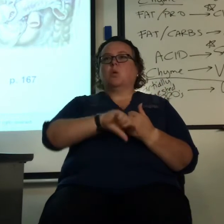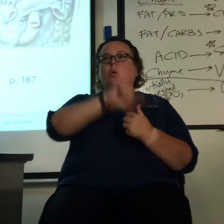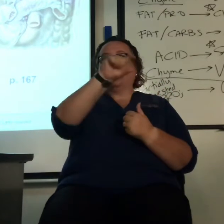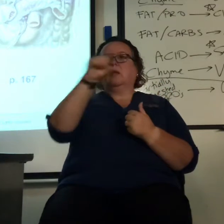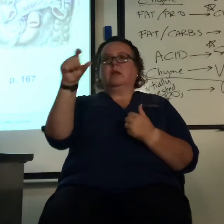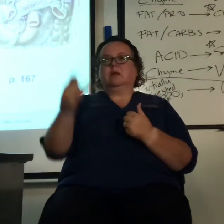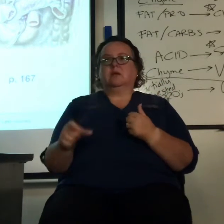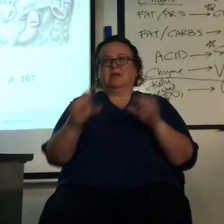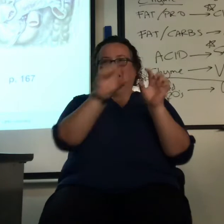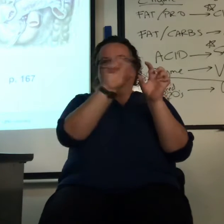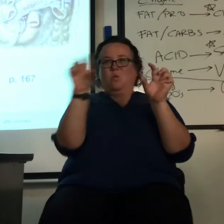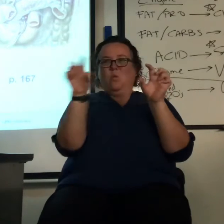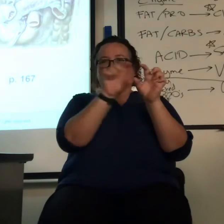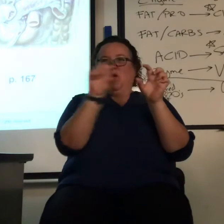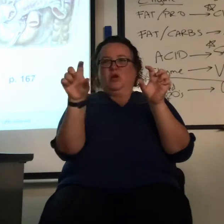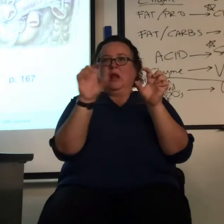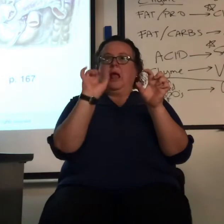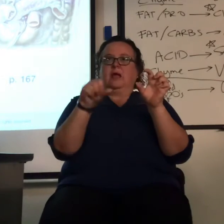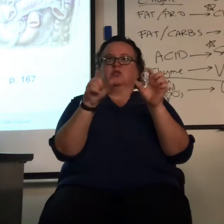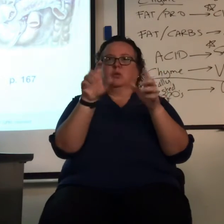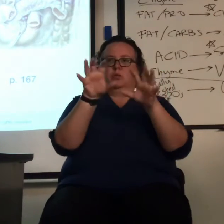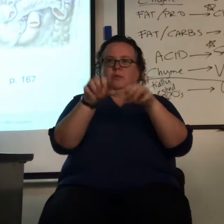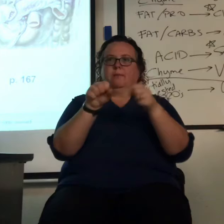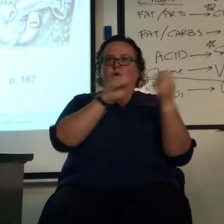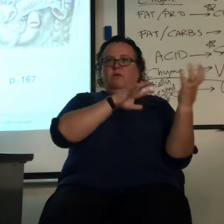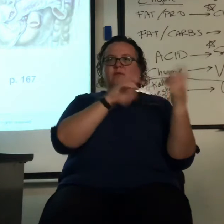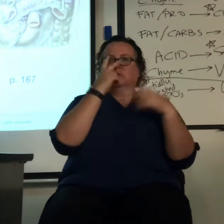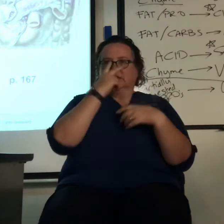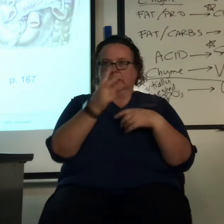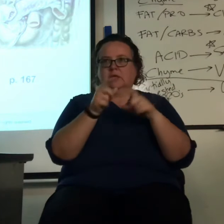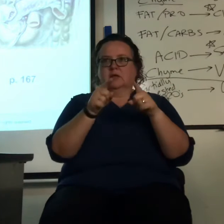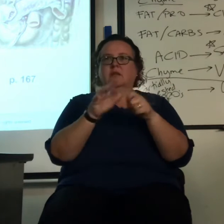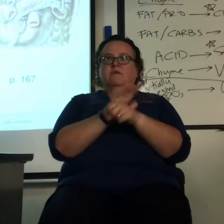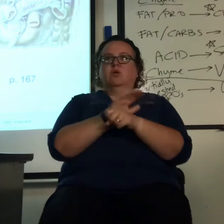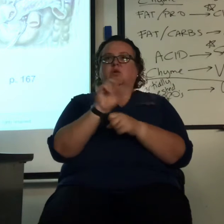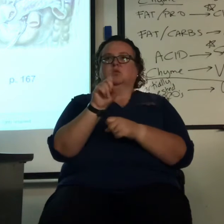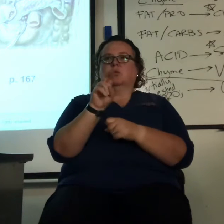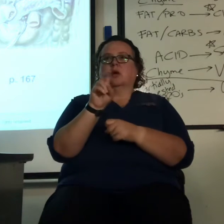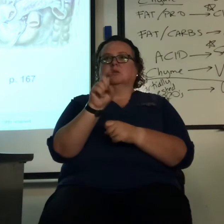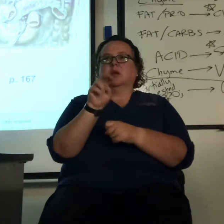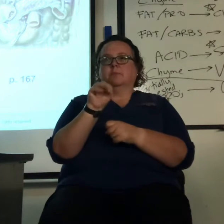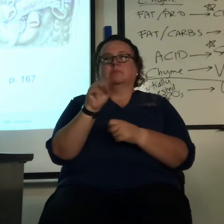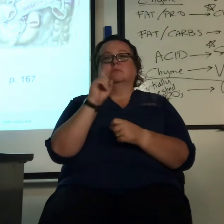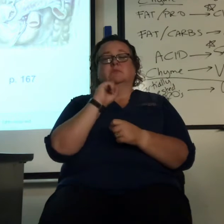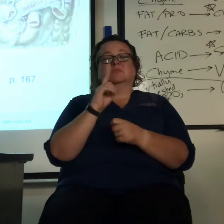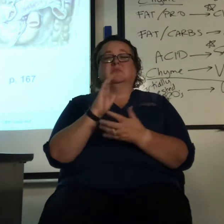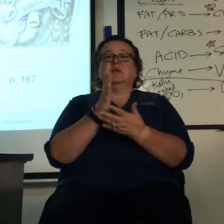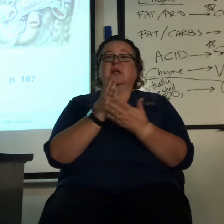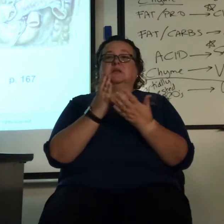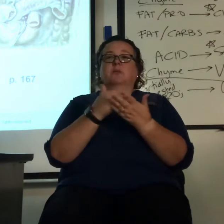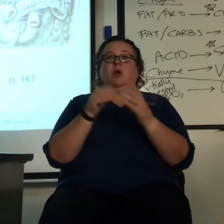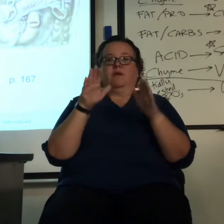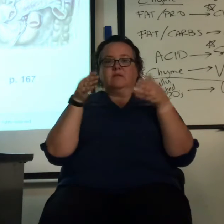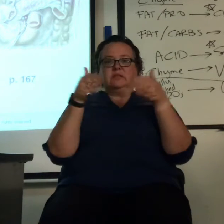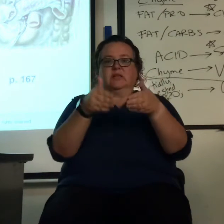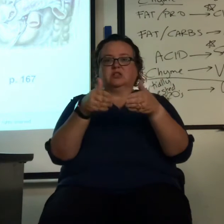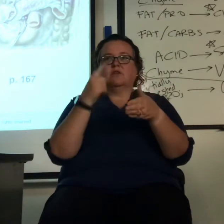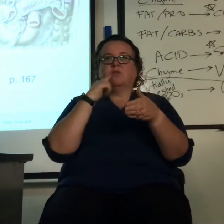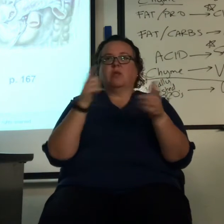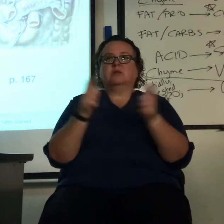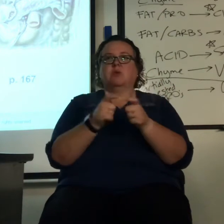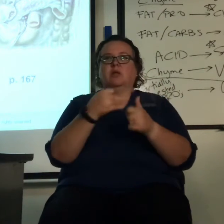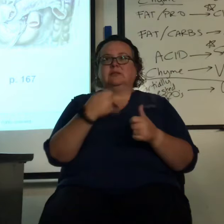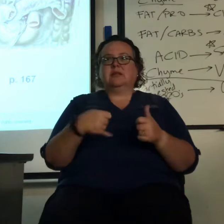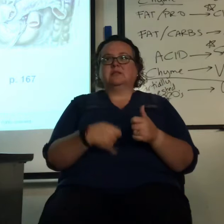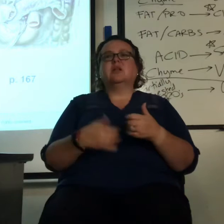duodenum. So that's where it is anatomically. It's an important part. It's like a point of fixation for the small intestines, because the rest of